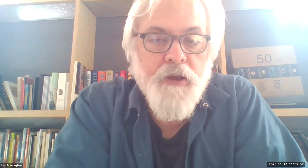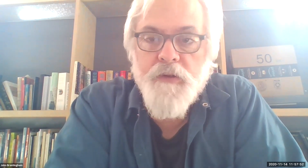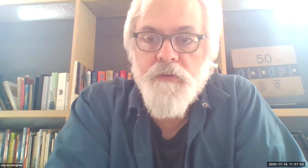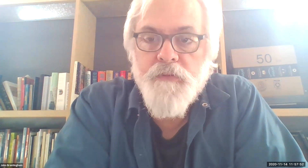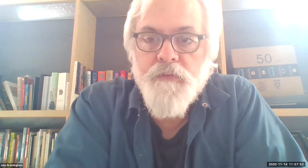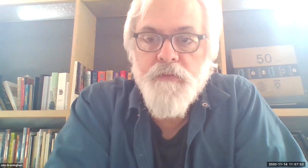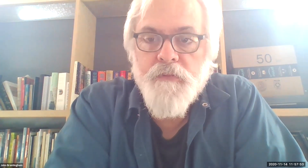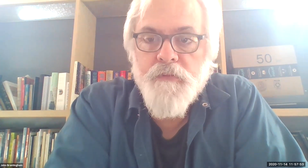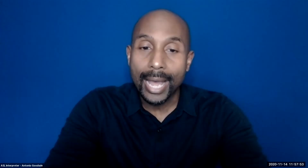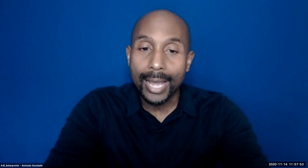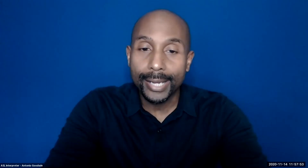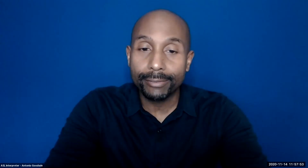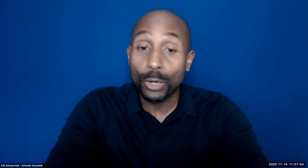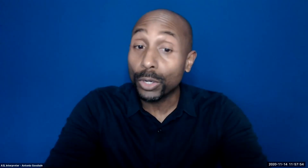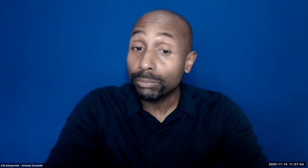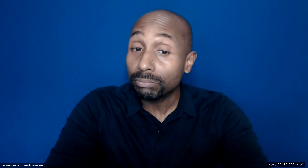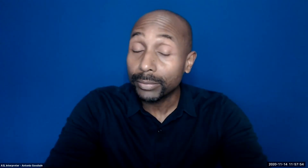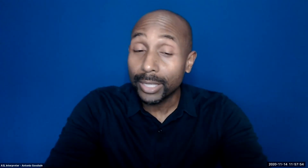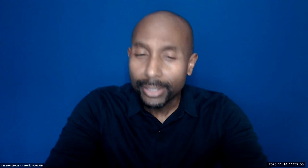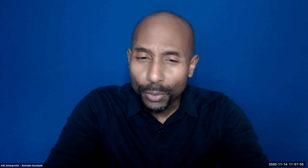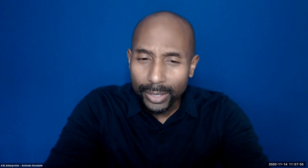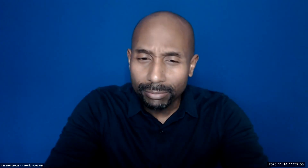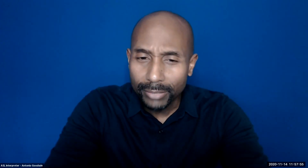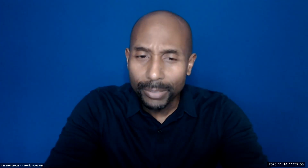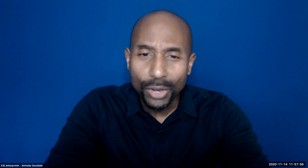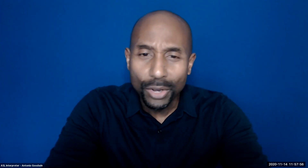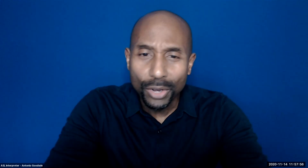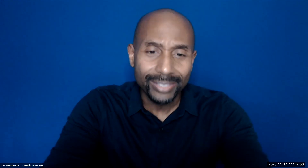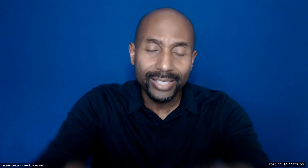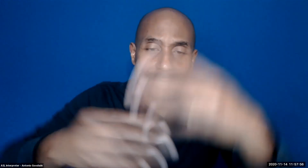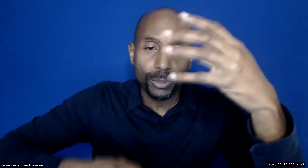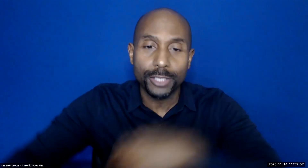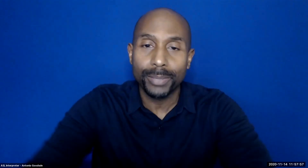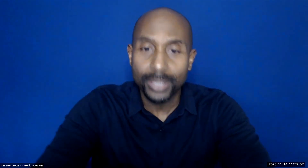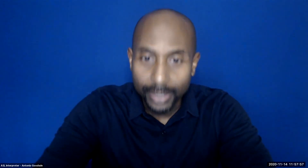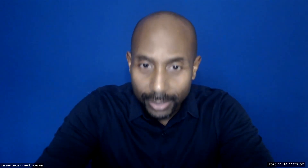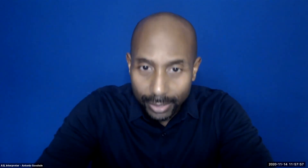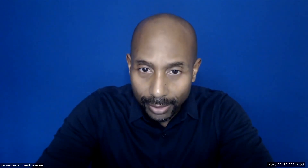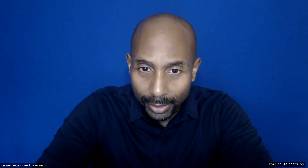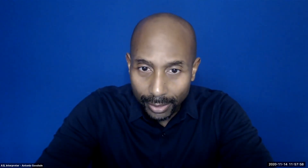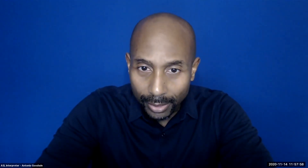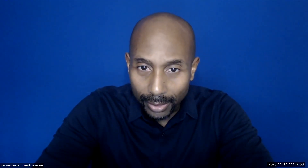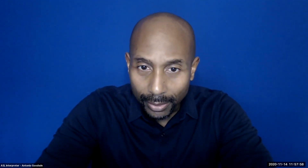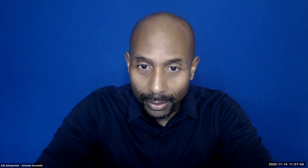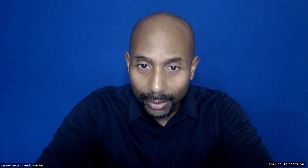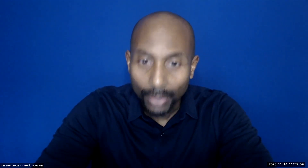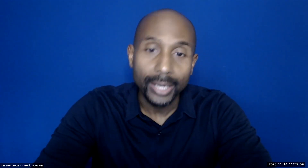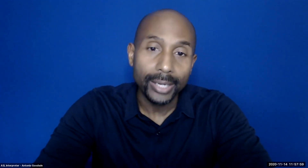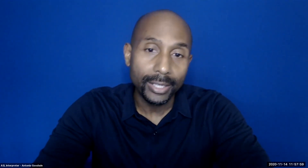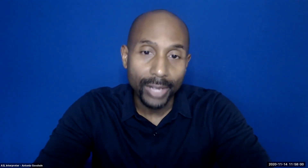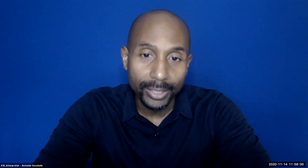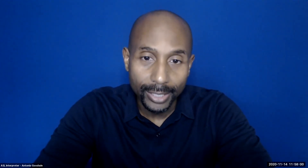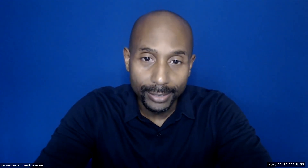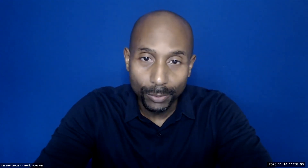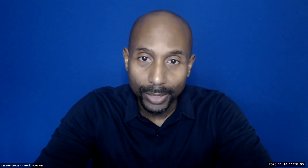hard of hearing? I don't know. No one let me know, and I didn't see the participants list. Okay,